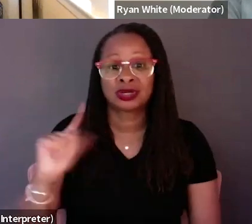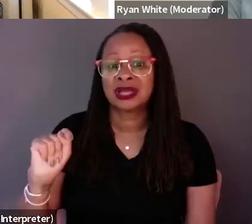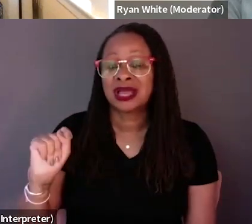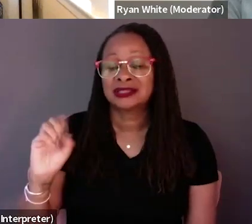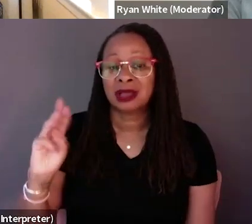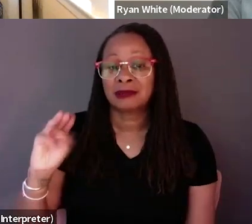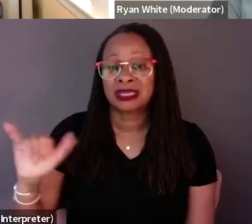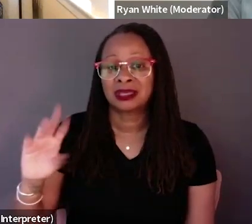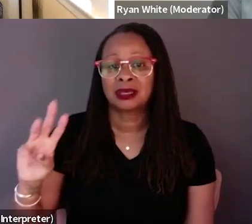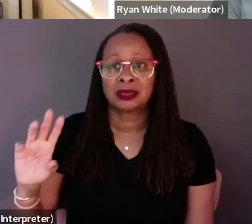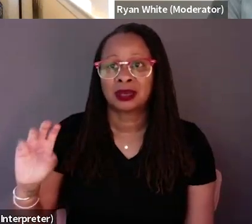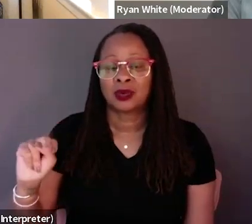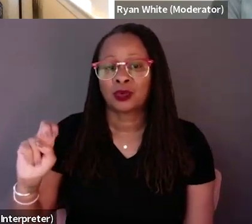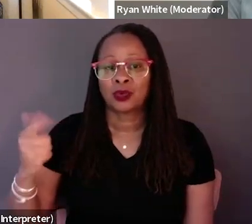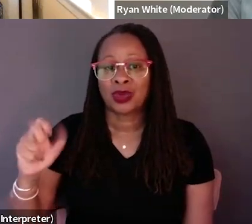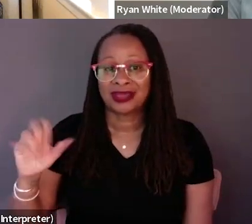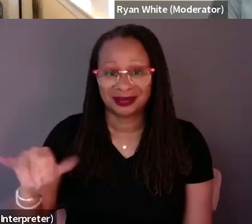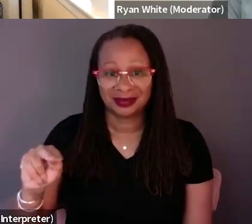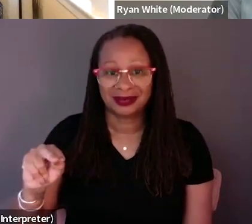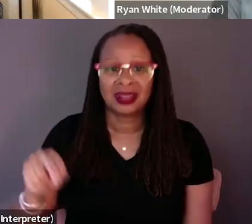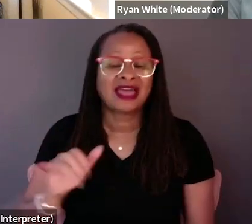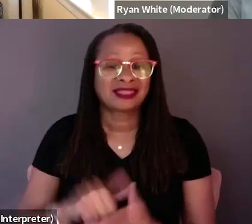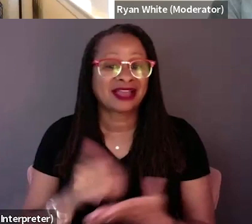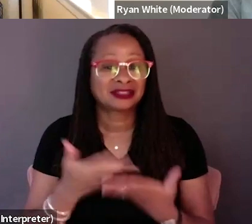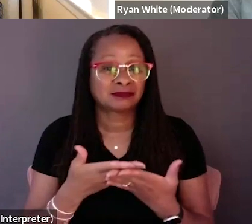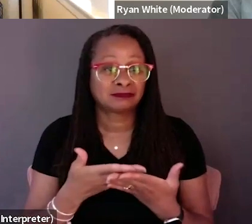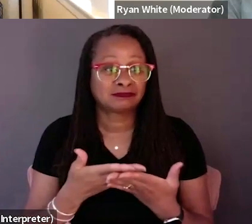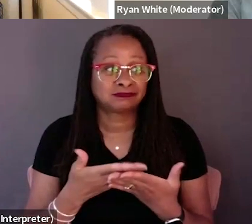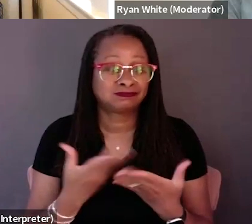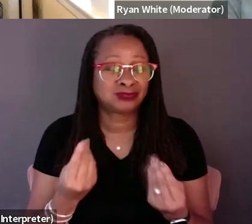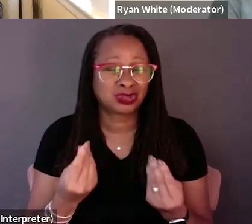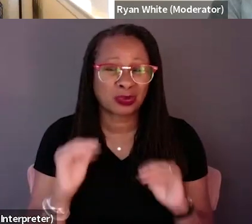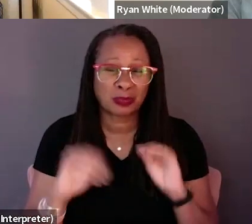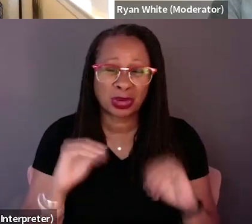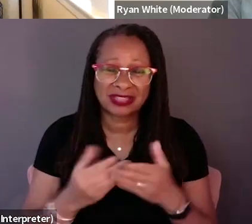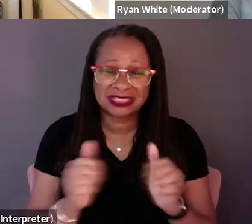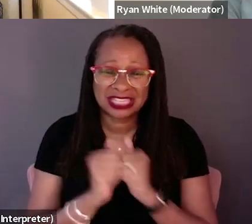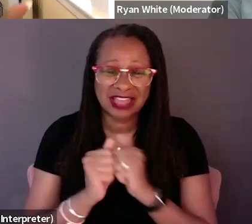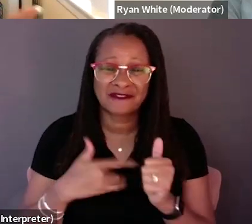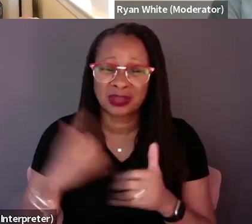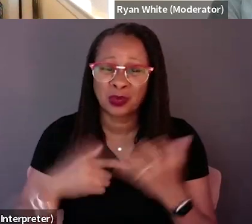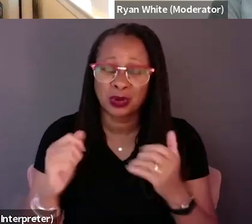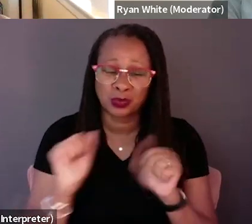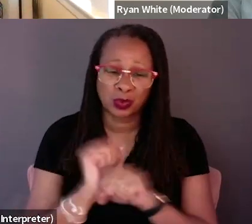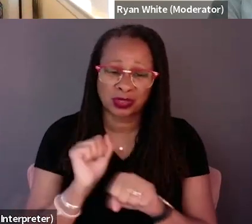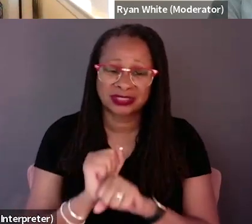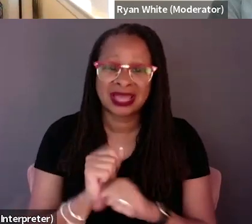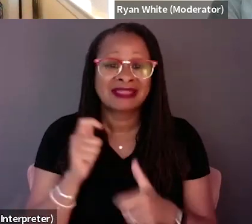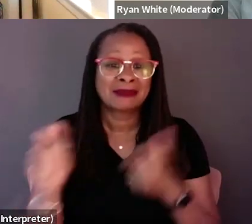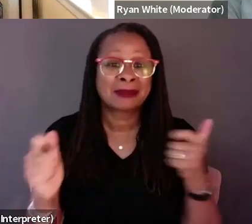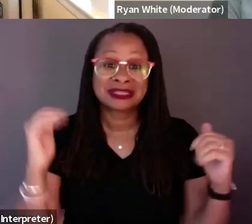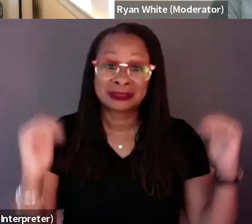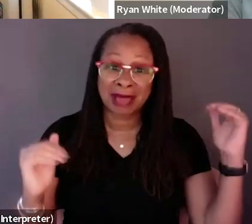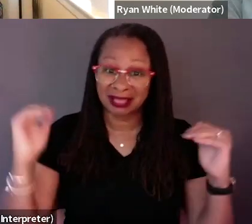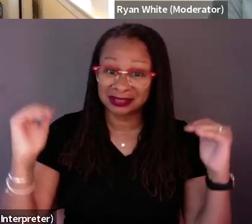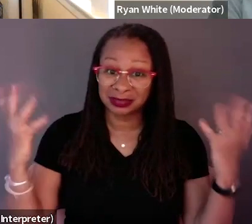that it's just sort of putting stuff together and feeling what works. The biggest balance was almost